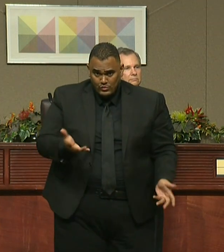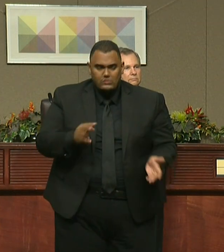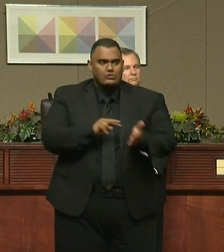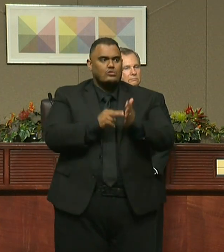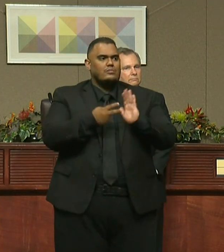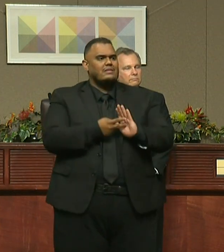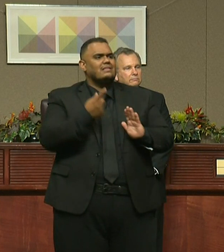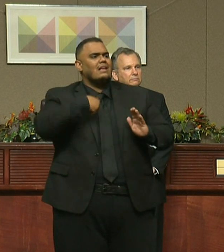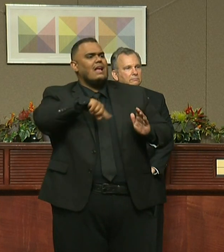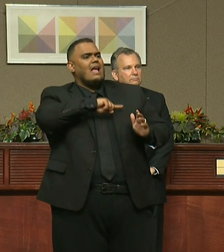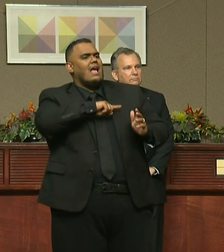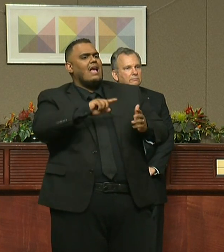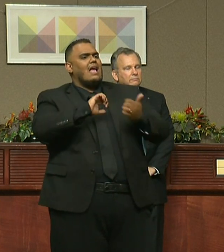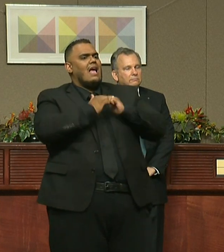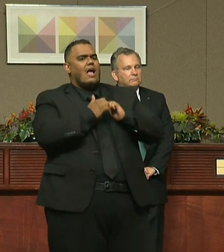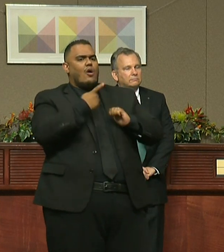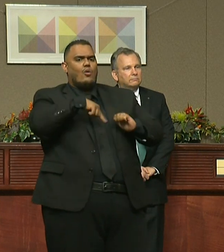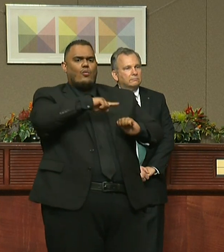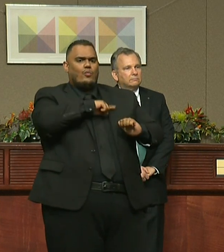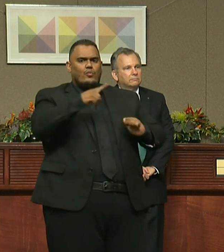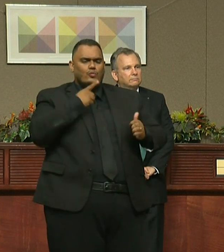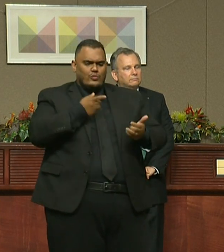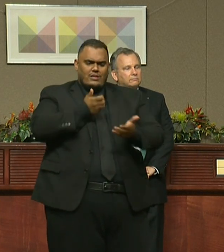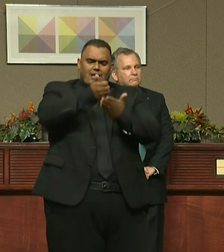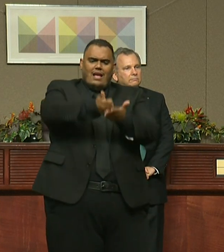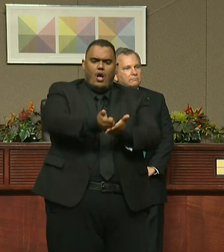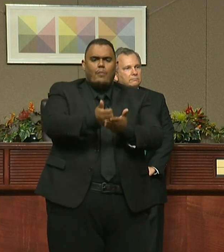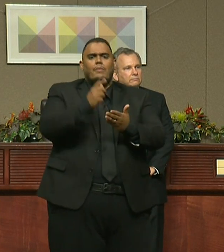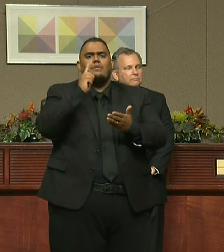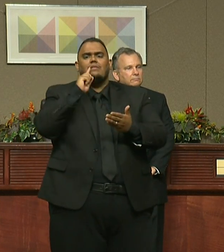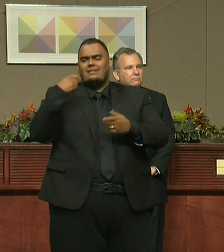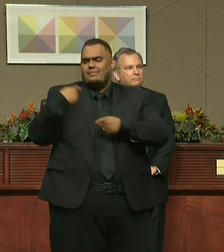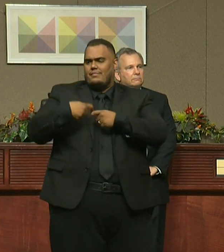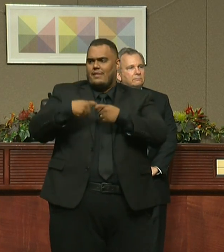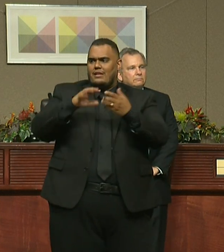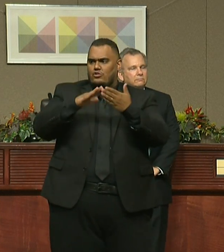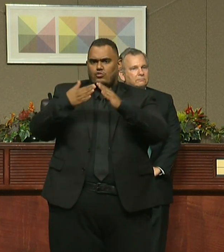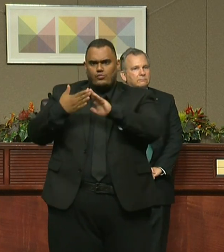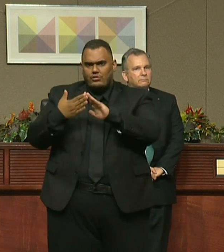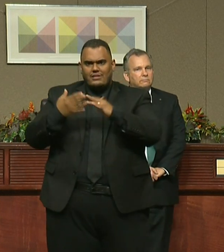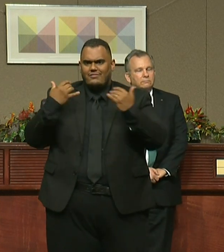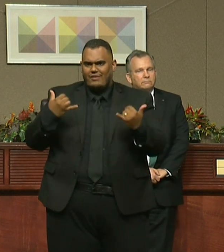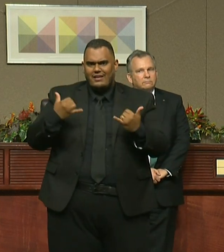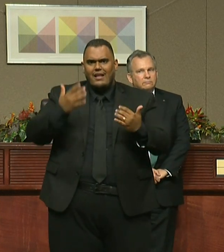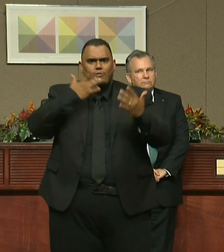Hispanic community suffering from a high unemployment rate, poverty, and a need for hunger relief?